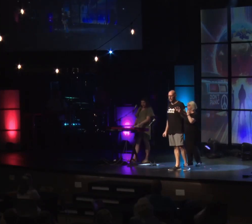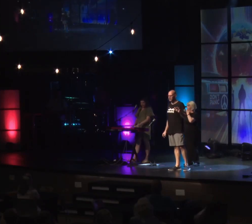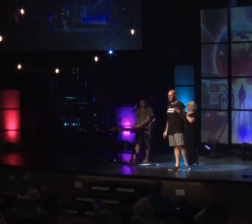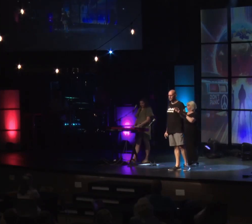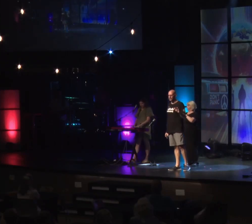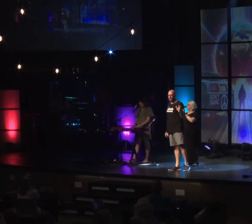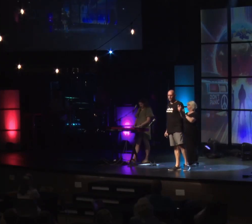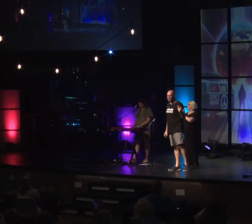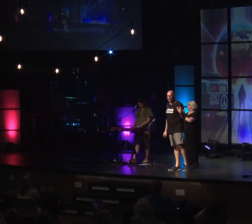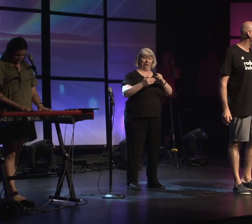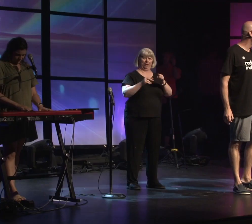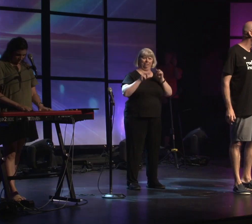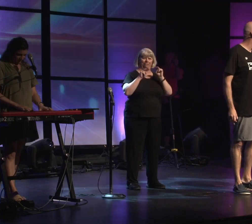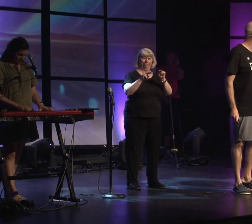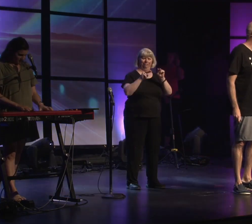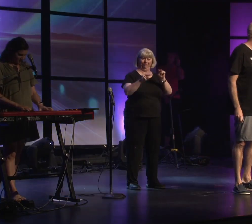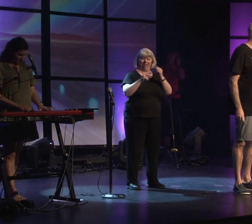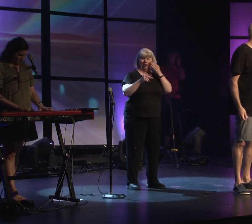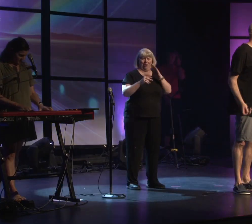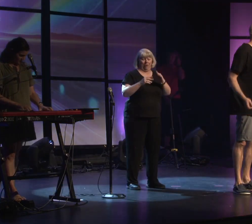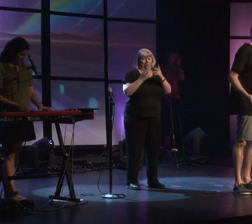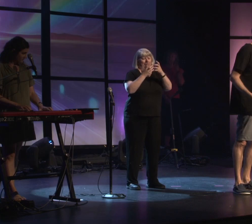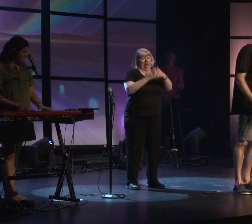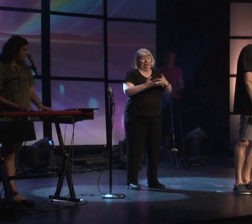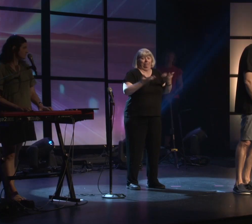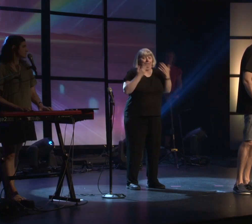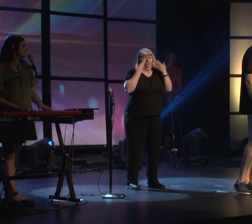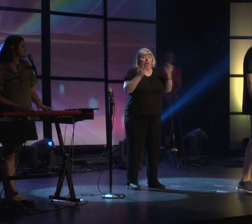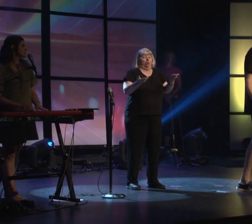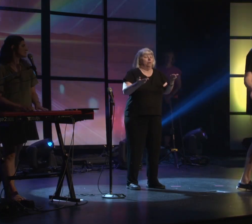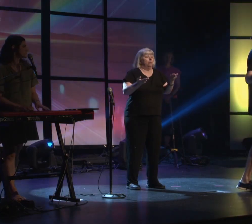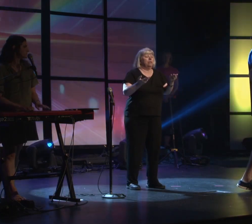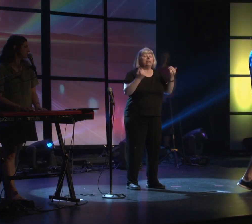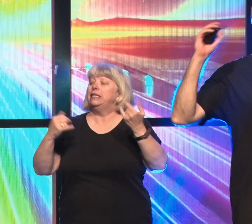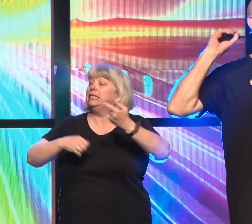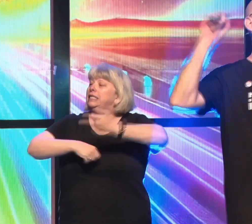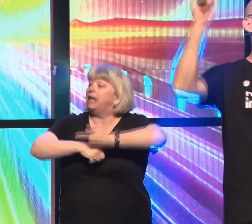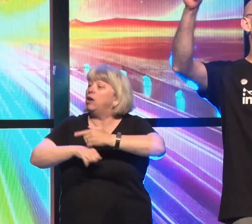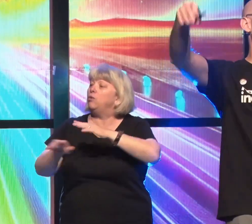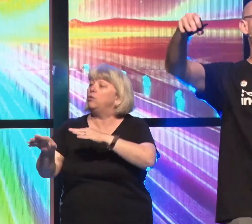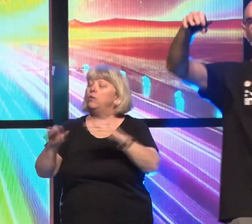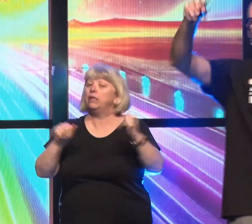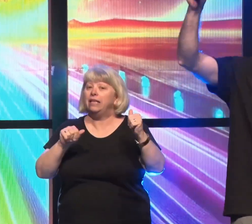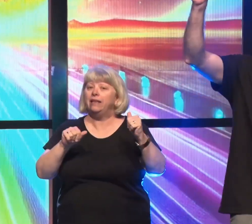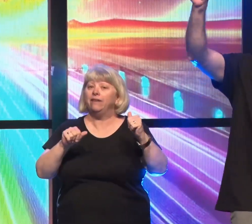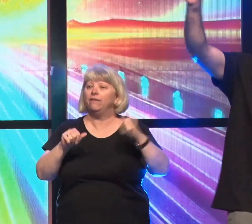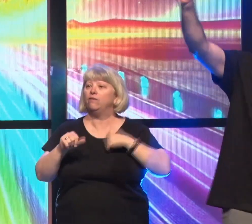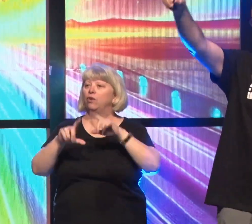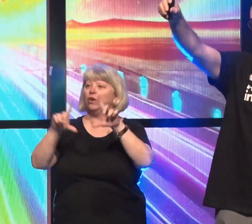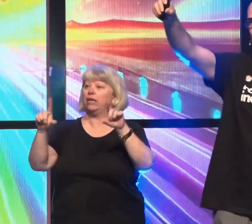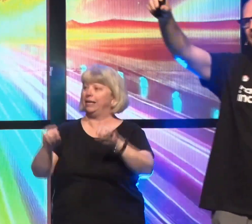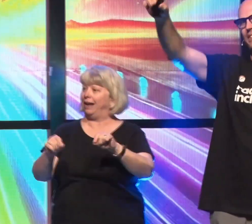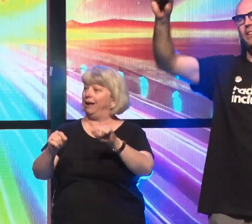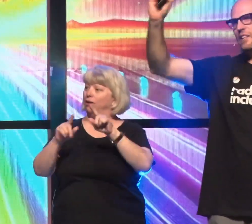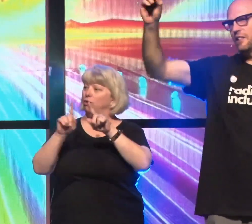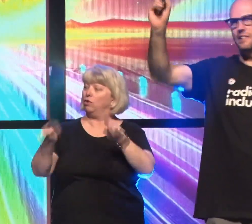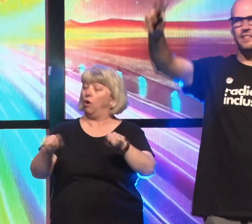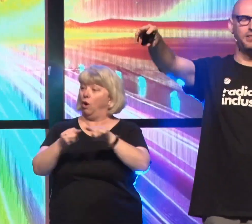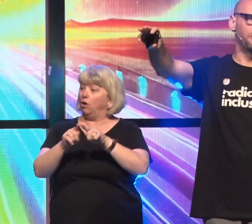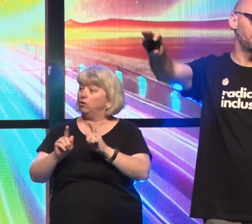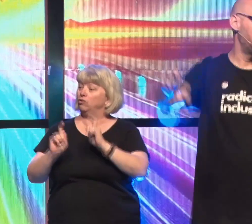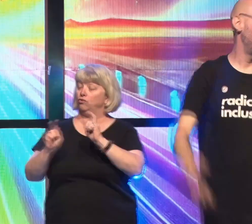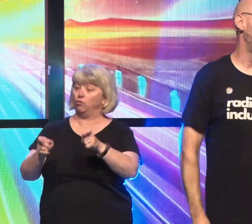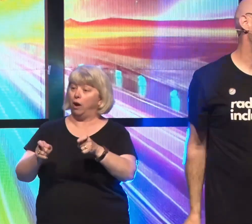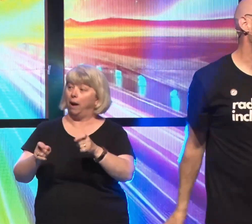bad week ahead of you. I don't know if that is how it works out. I'm not sure. But today as you leave, you can drop your Connect cards and your donations